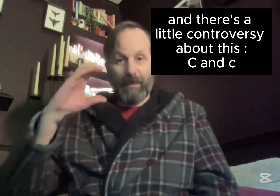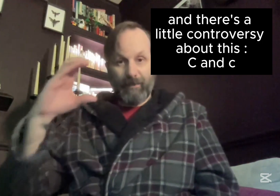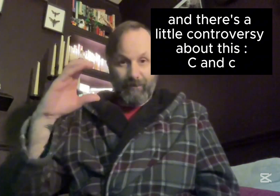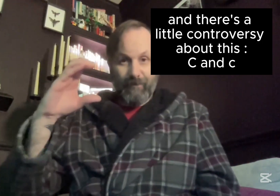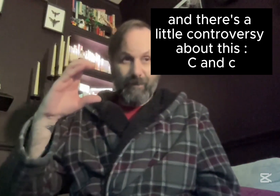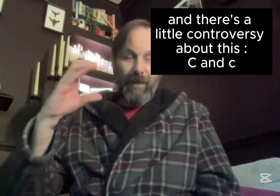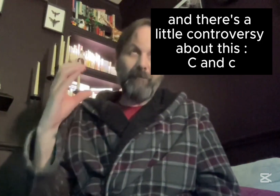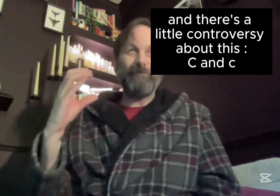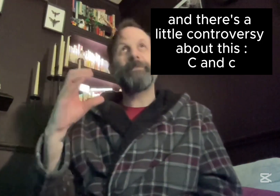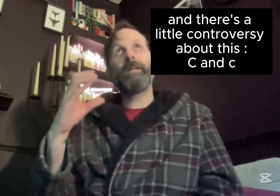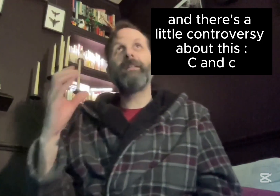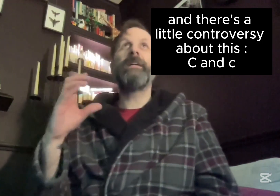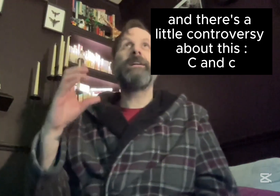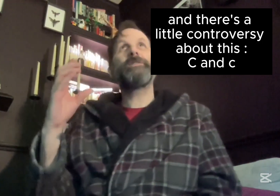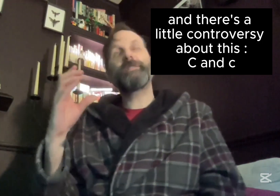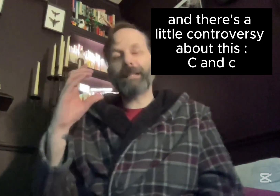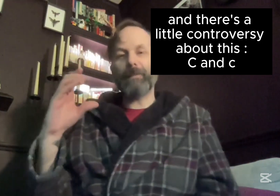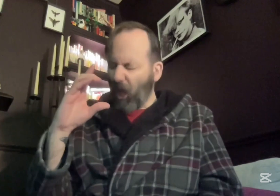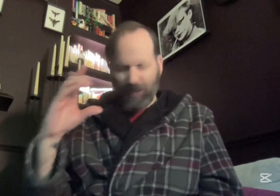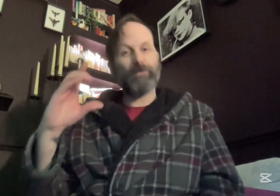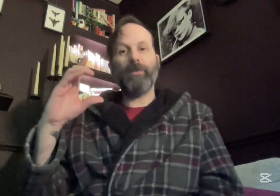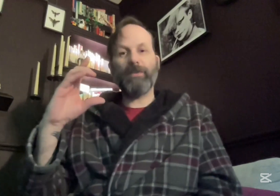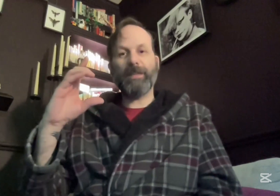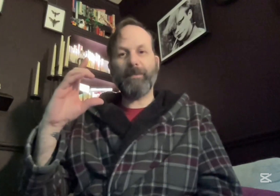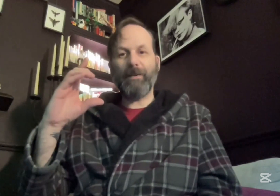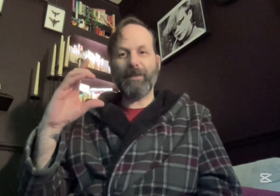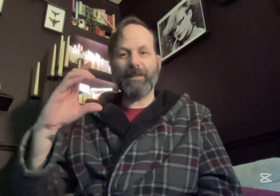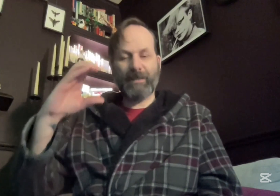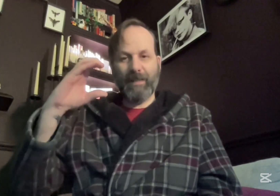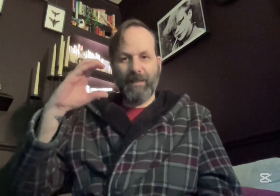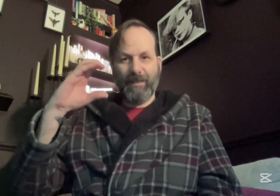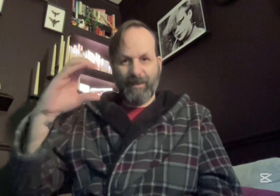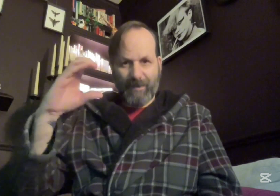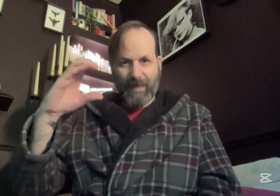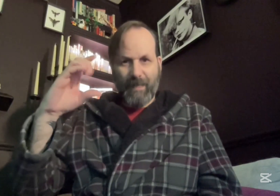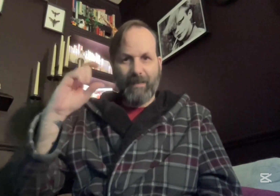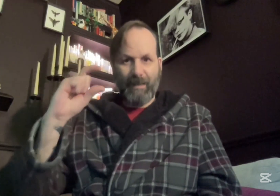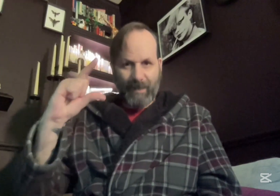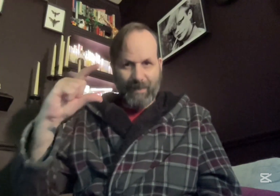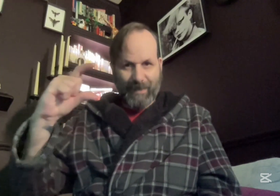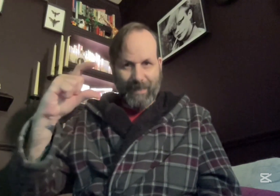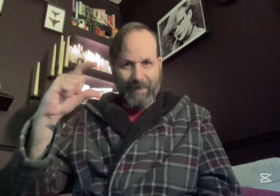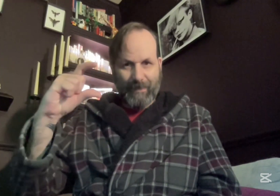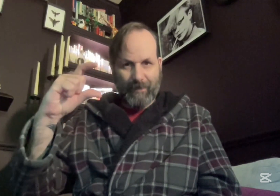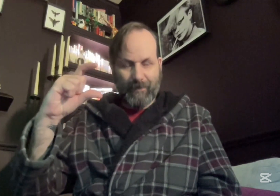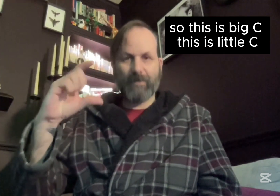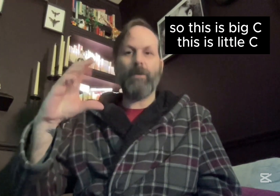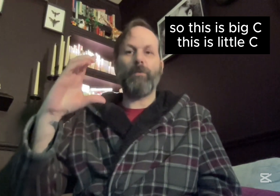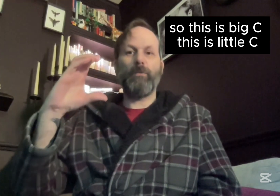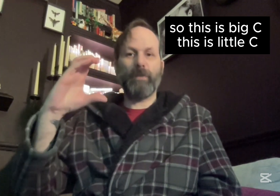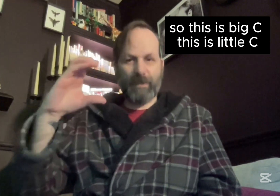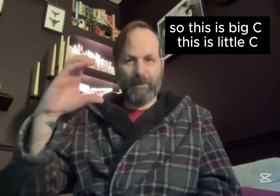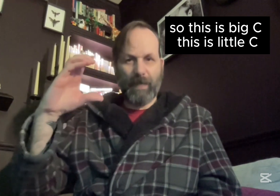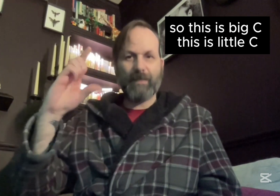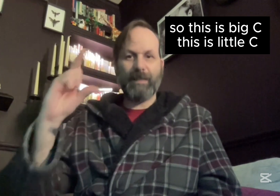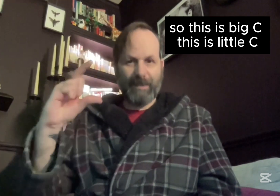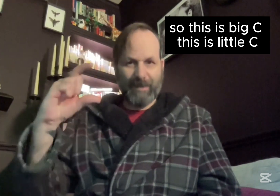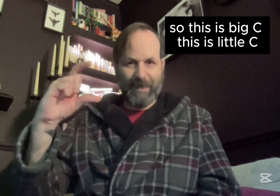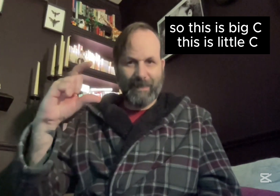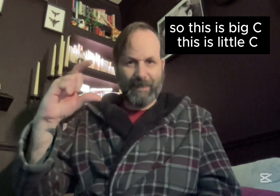And there's a little controversy about this, C and C. So this is big C, this is little